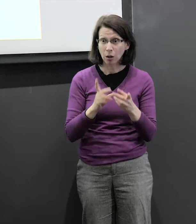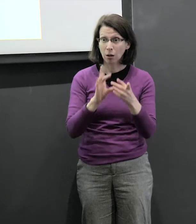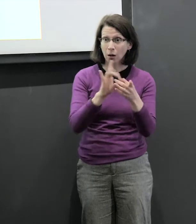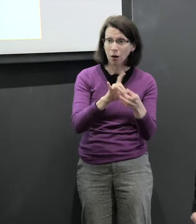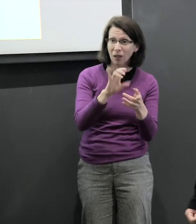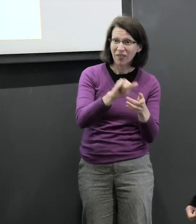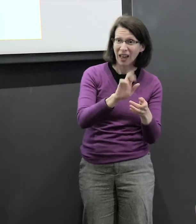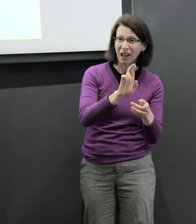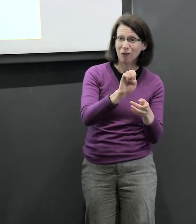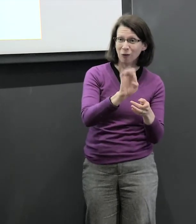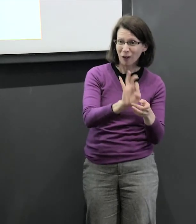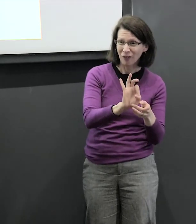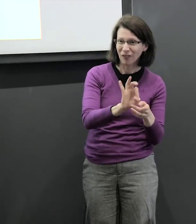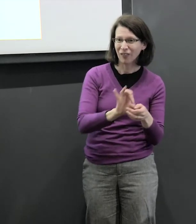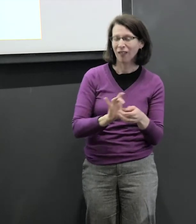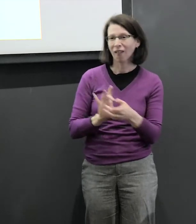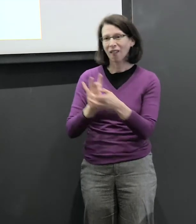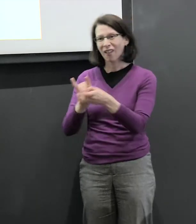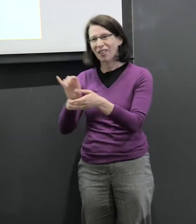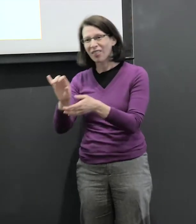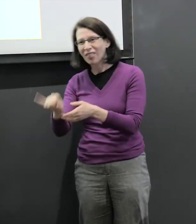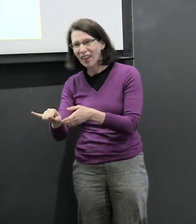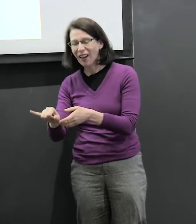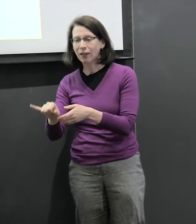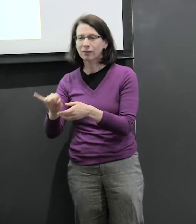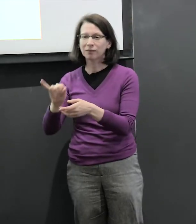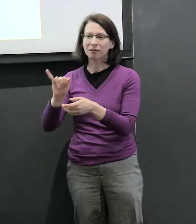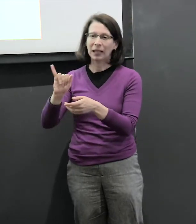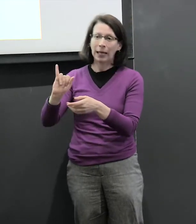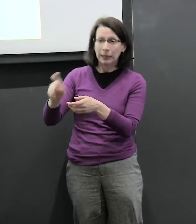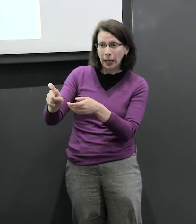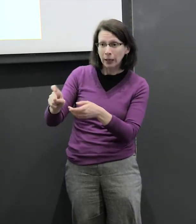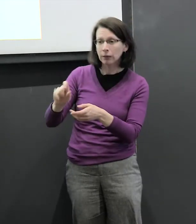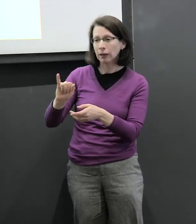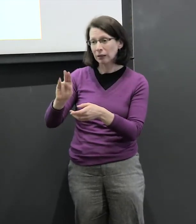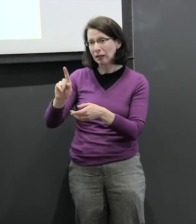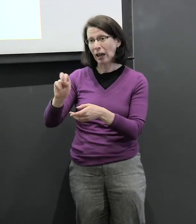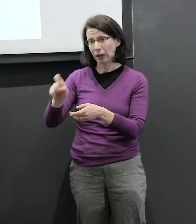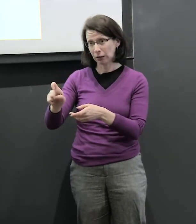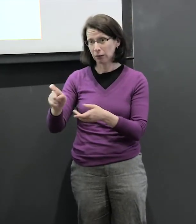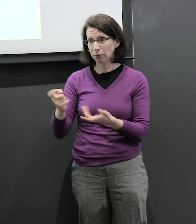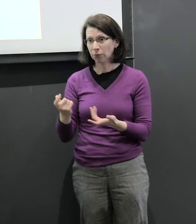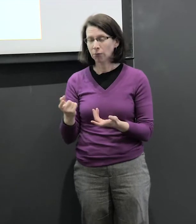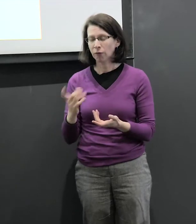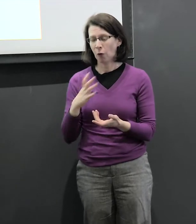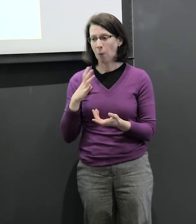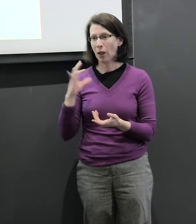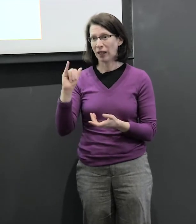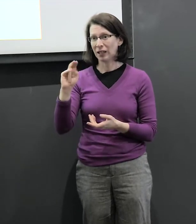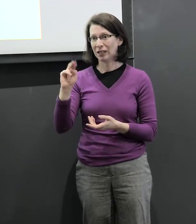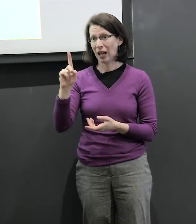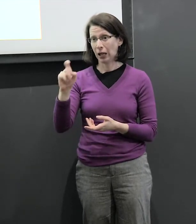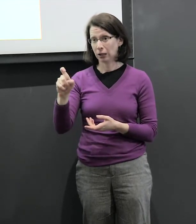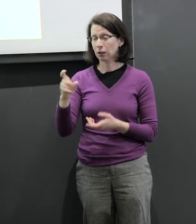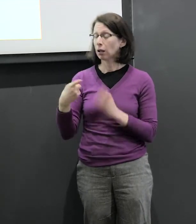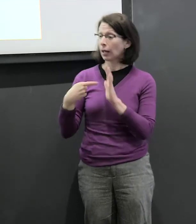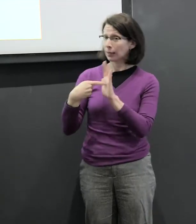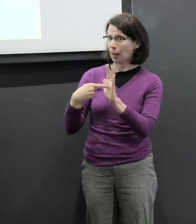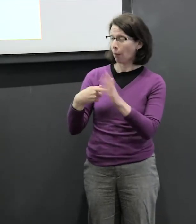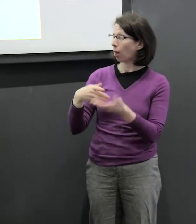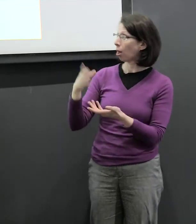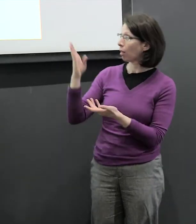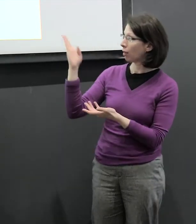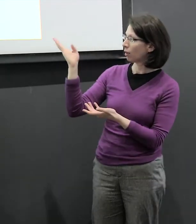reference, different formal indices. So I'll give you an example that will make this clear. This